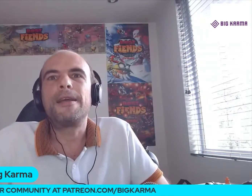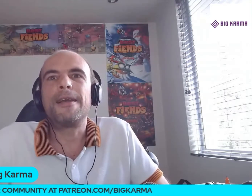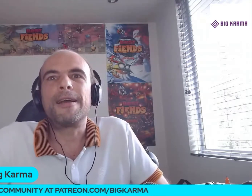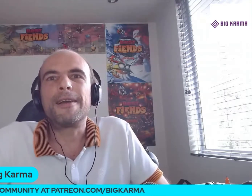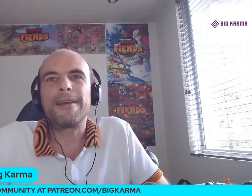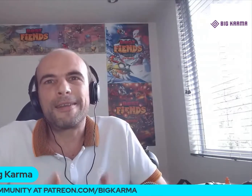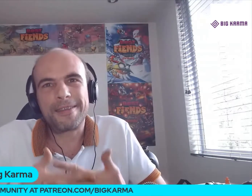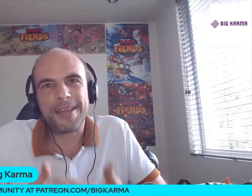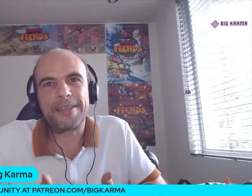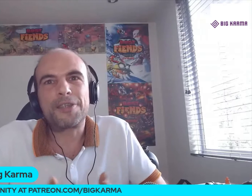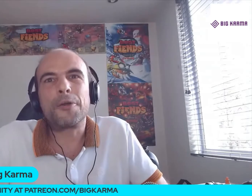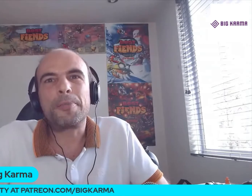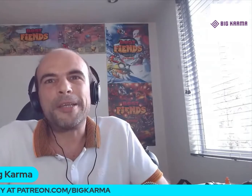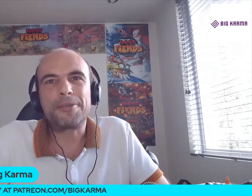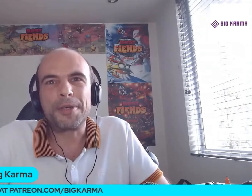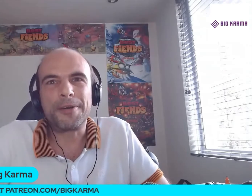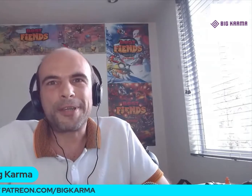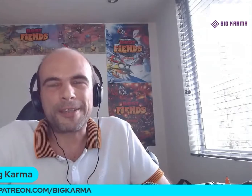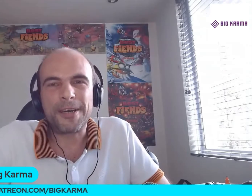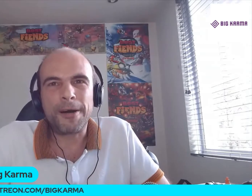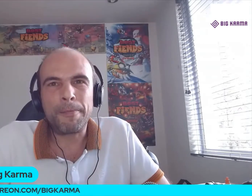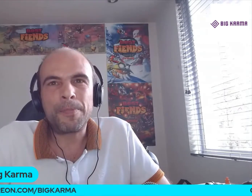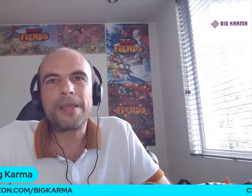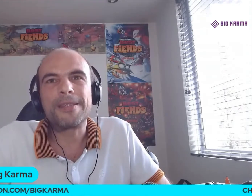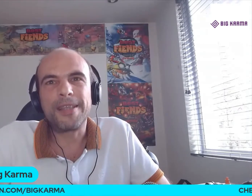listening, that's on